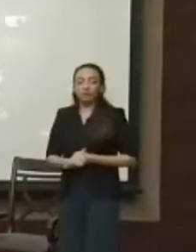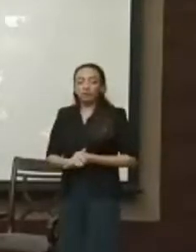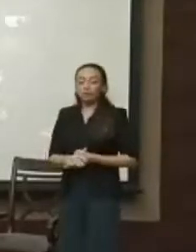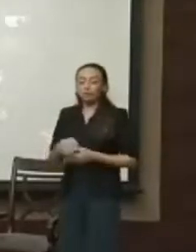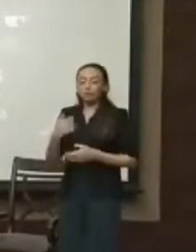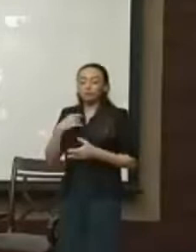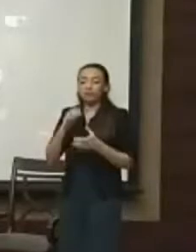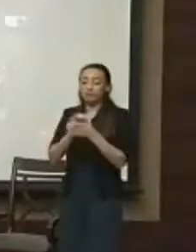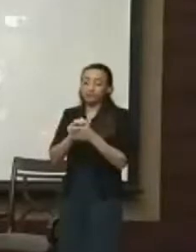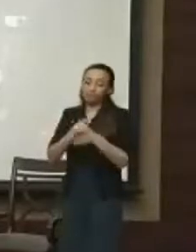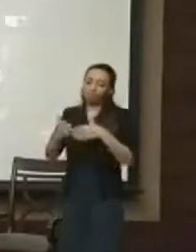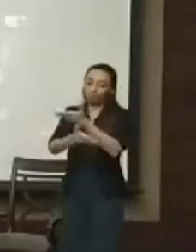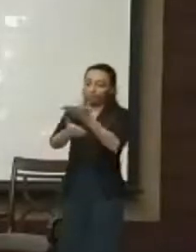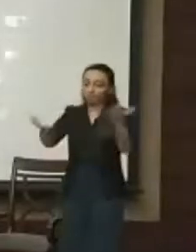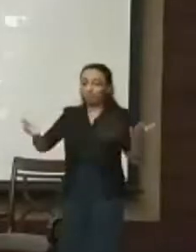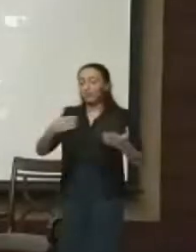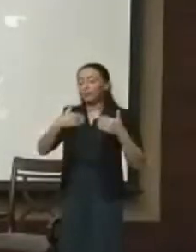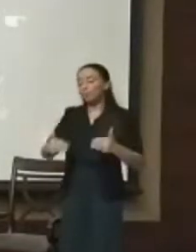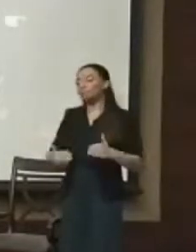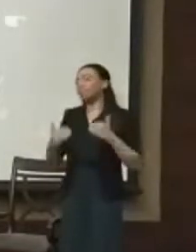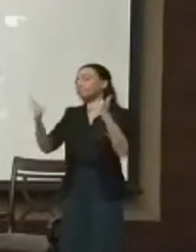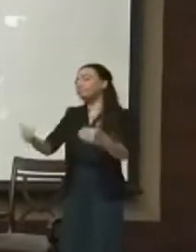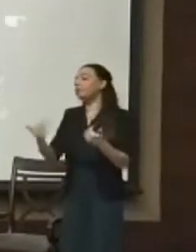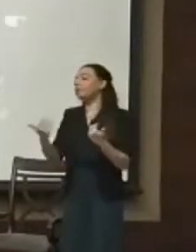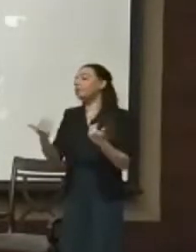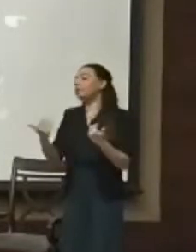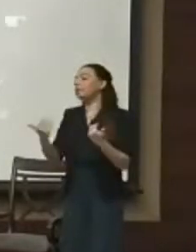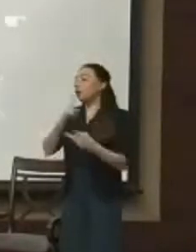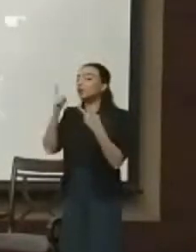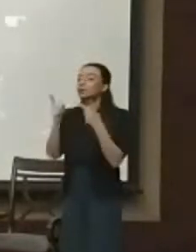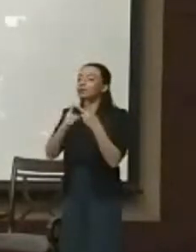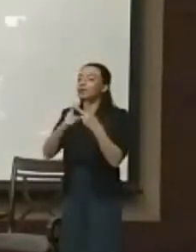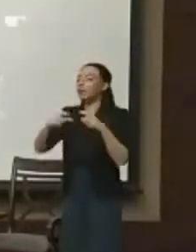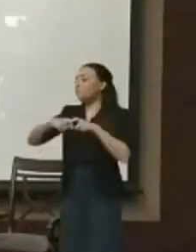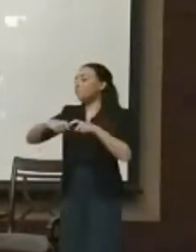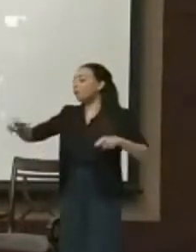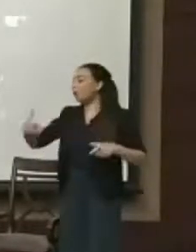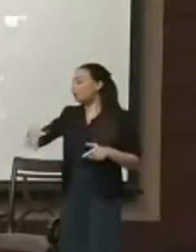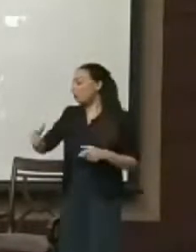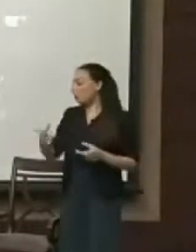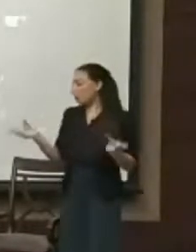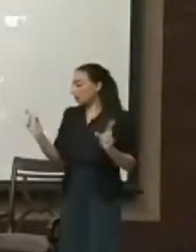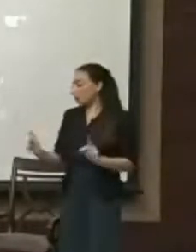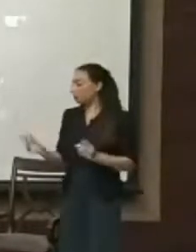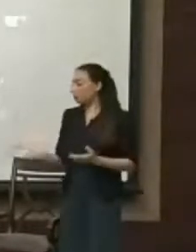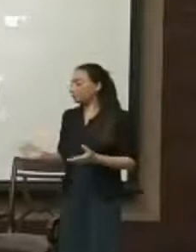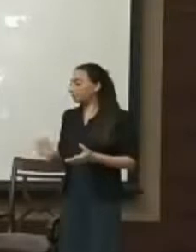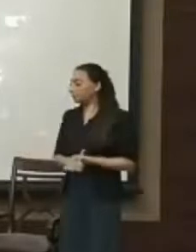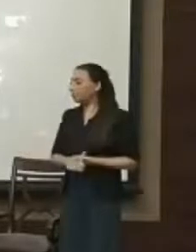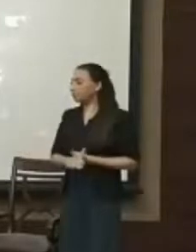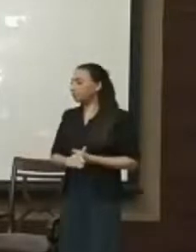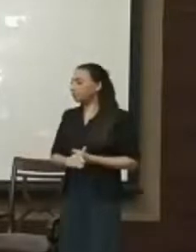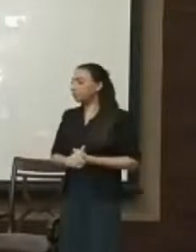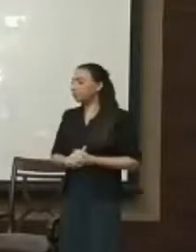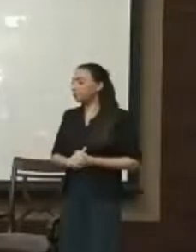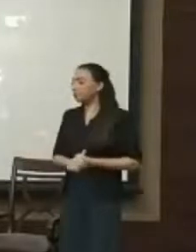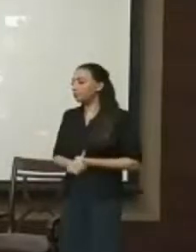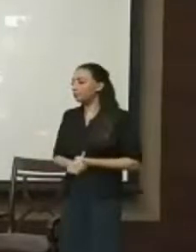Friends, we now move on to the second panel discussion,